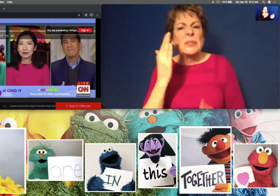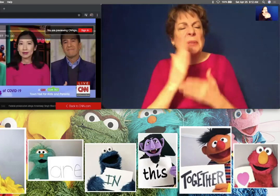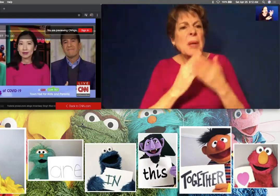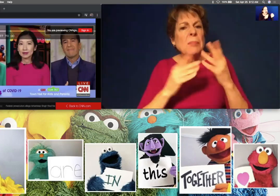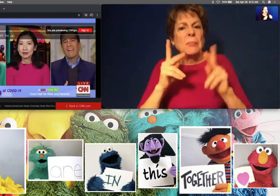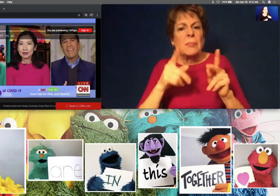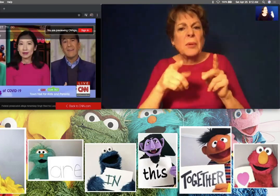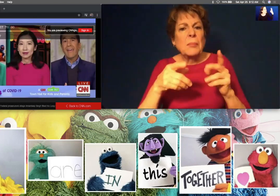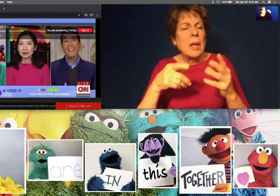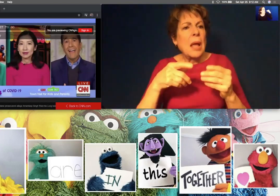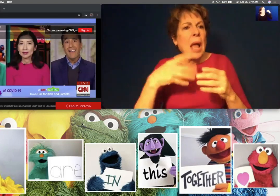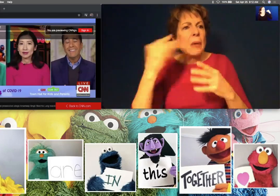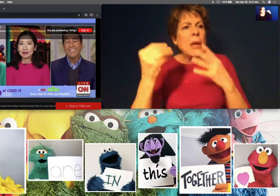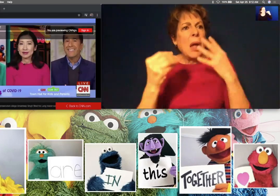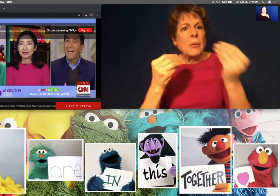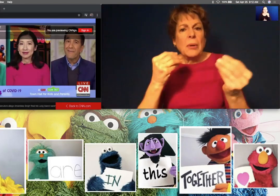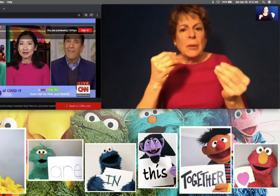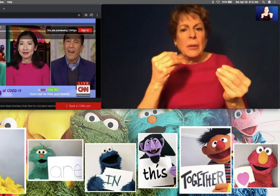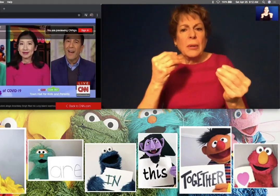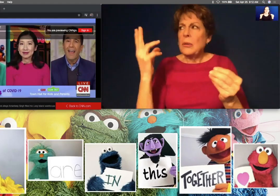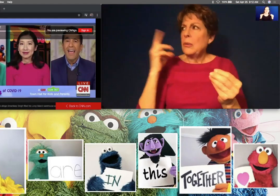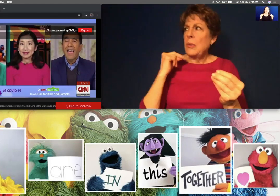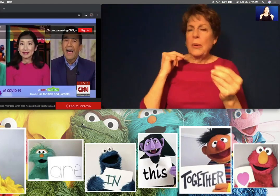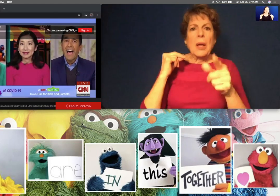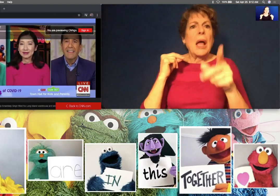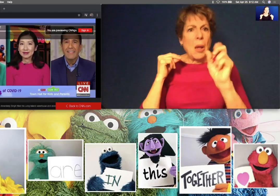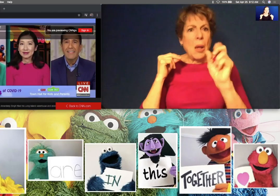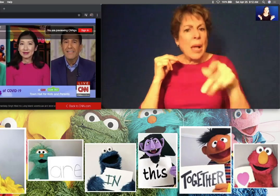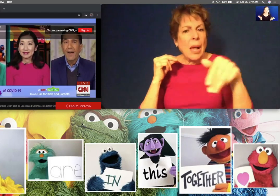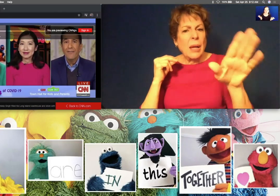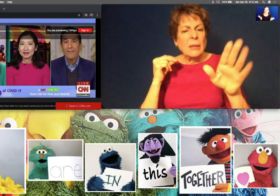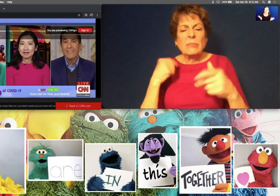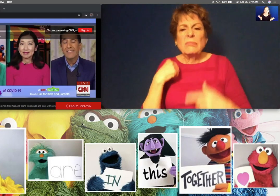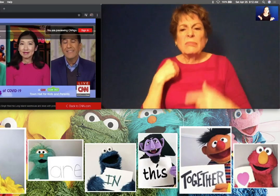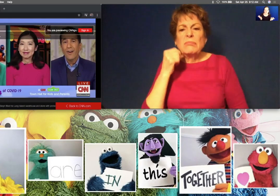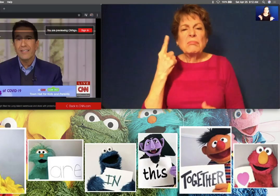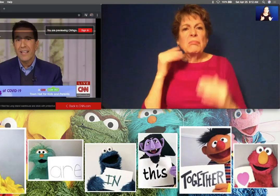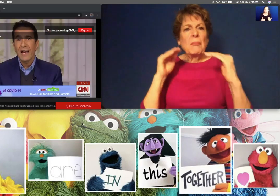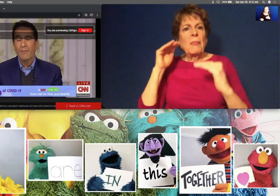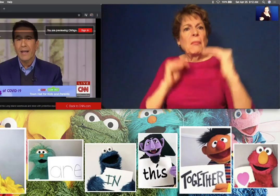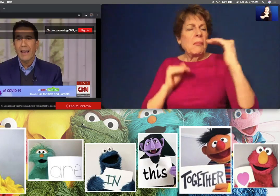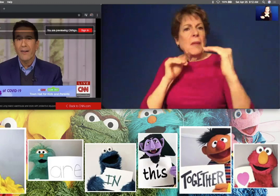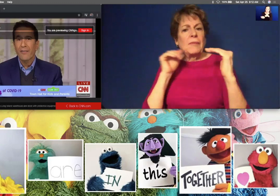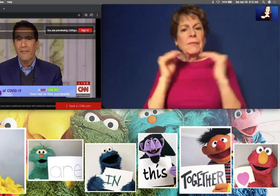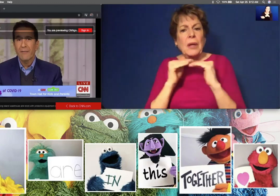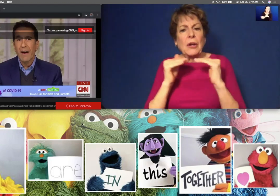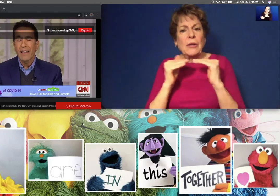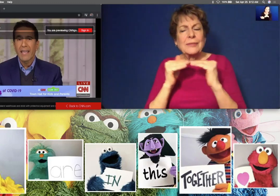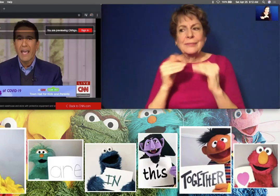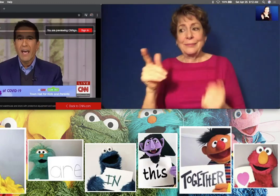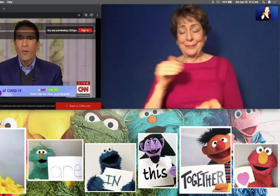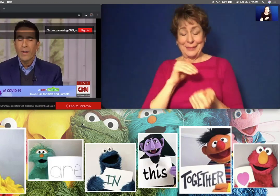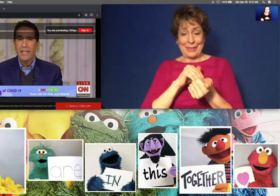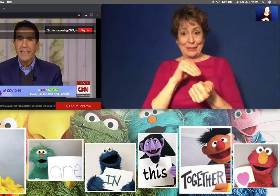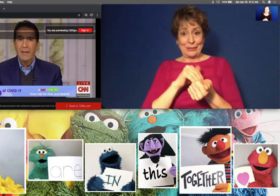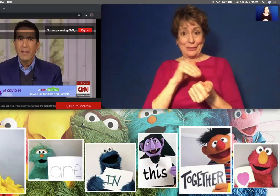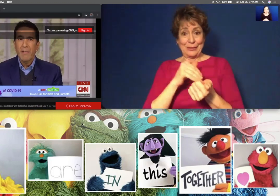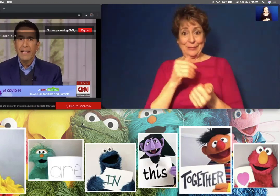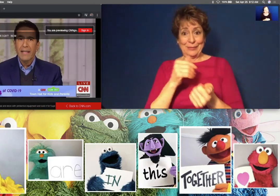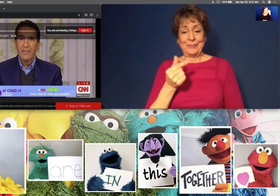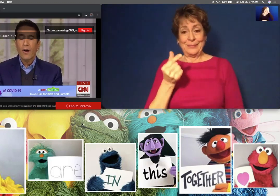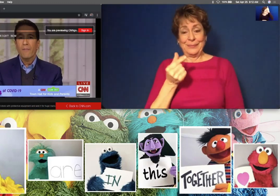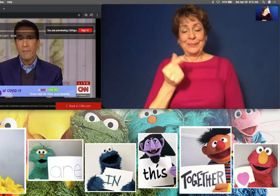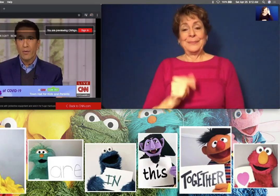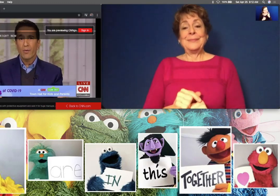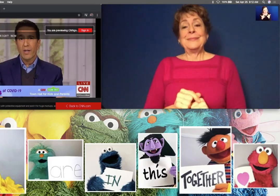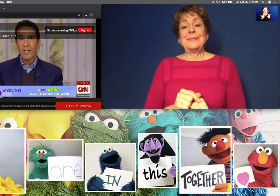outside and I can't? It's not fair. I hear that a lot. It's not fair. This is tough. This is